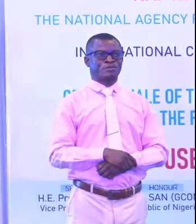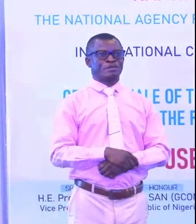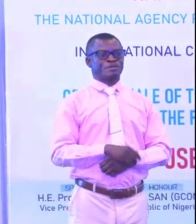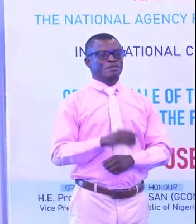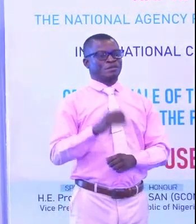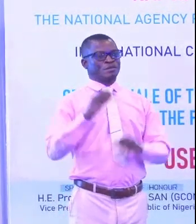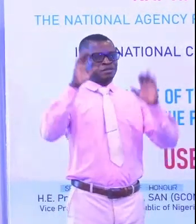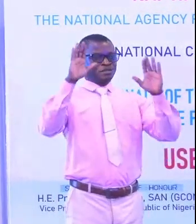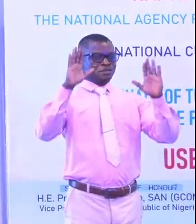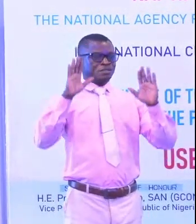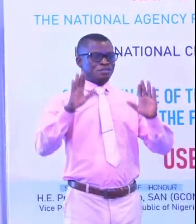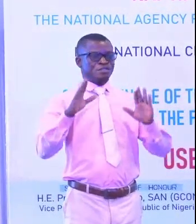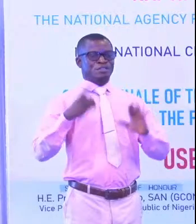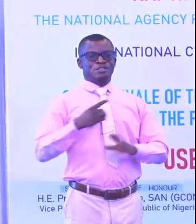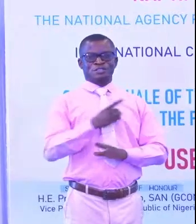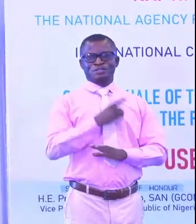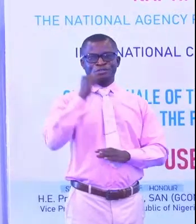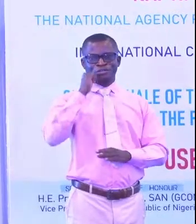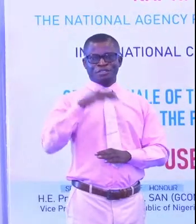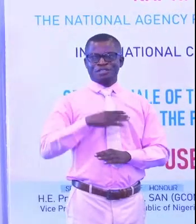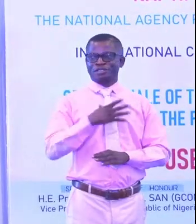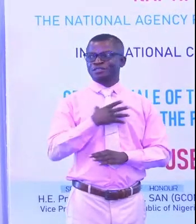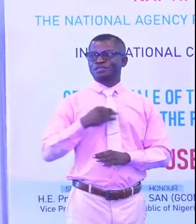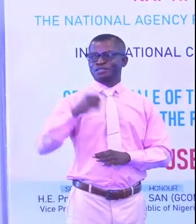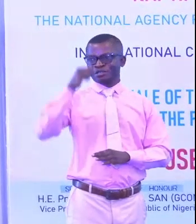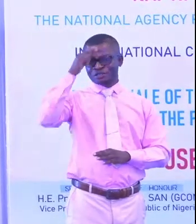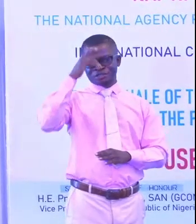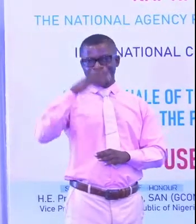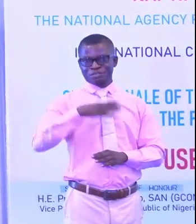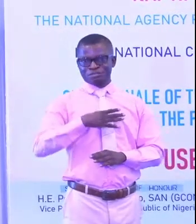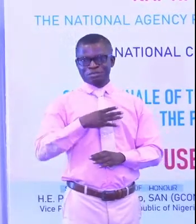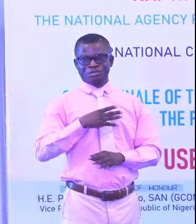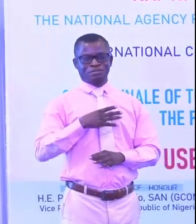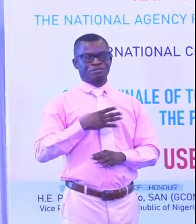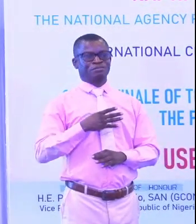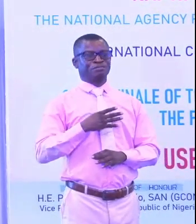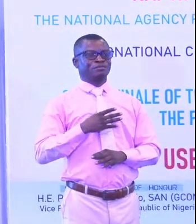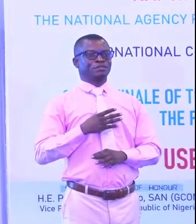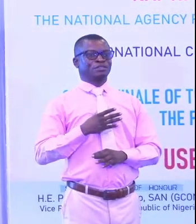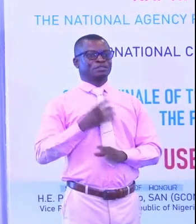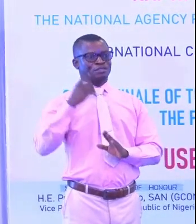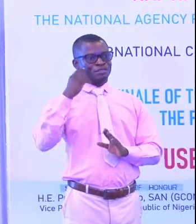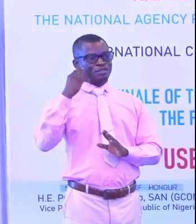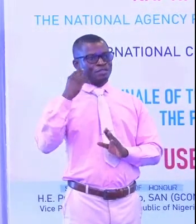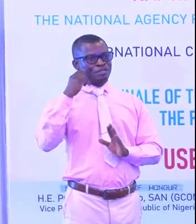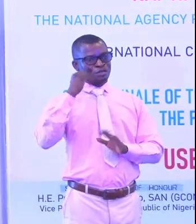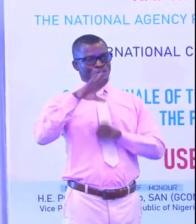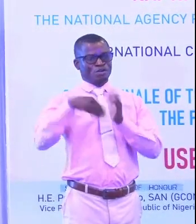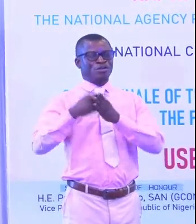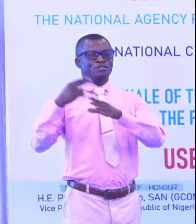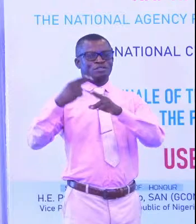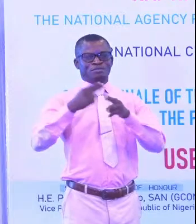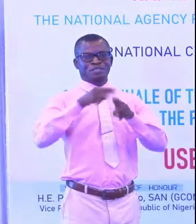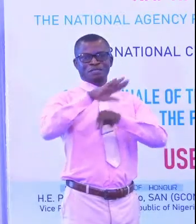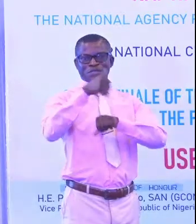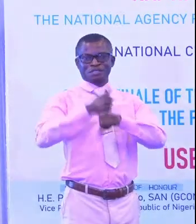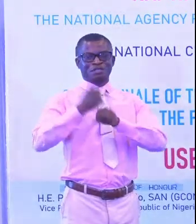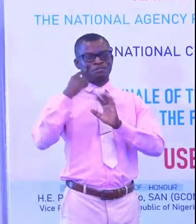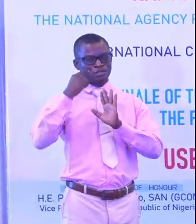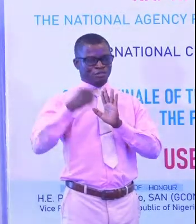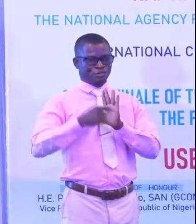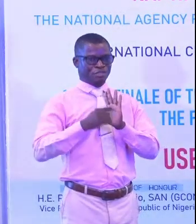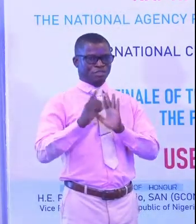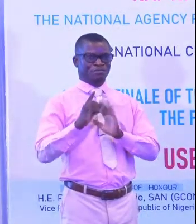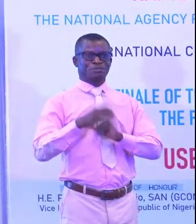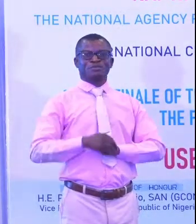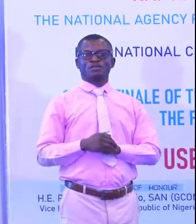Excellencies, distinguished ladies and gentlemen, allow me also to consider all protocol considered.